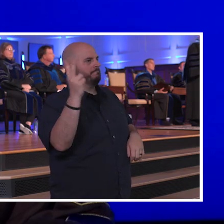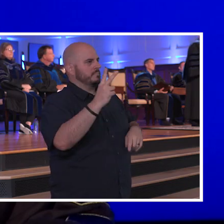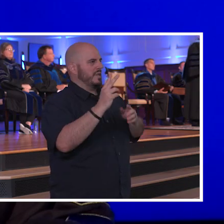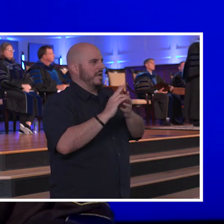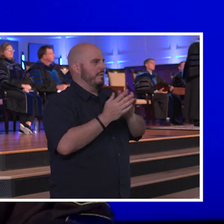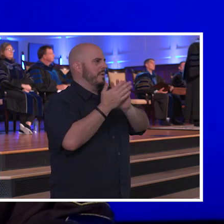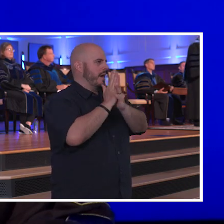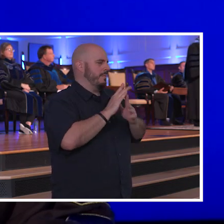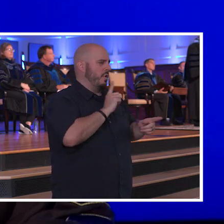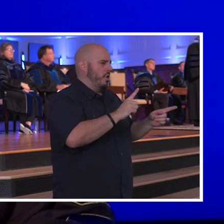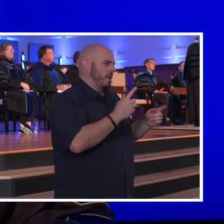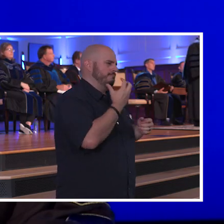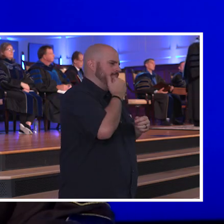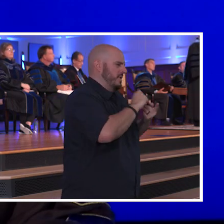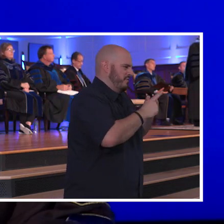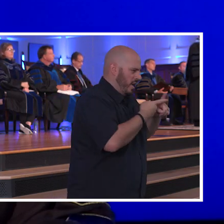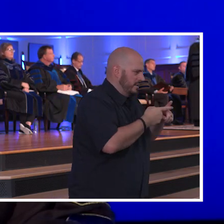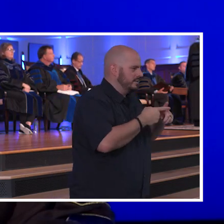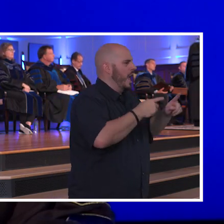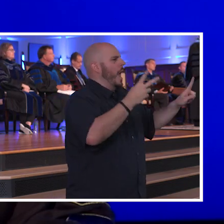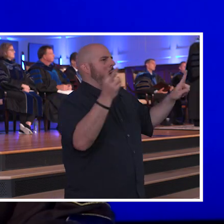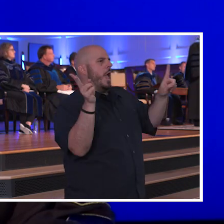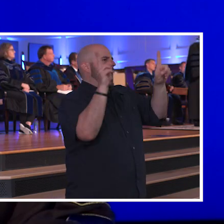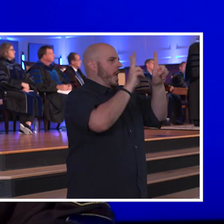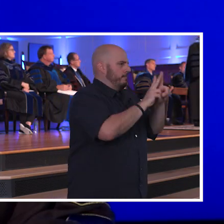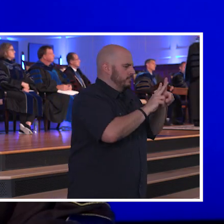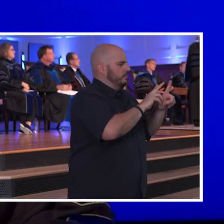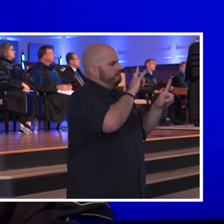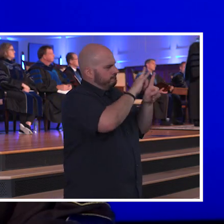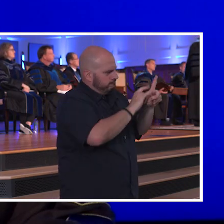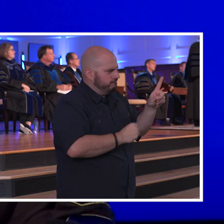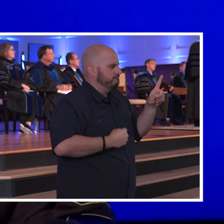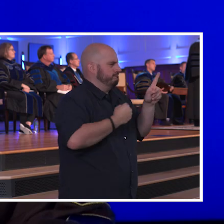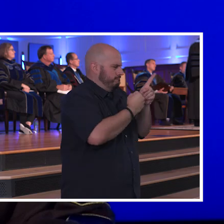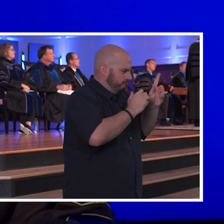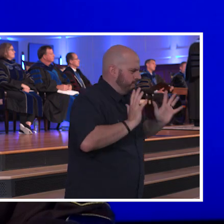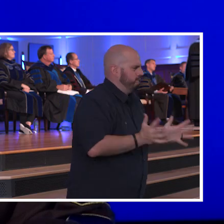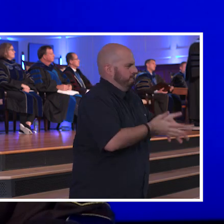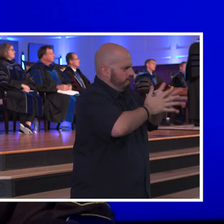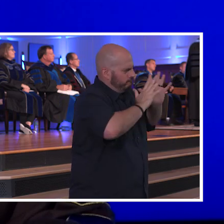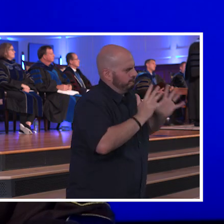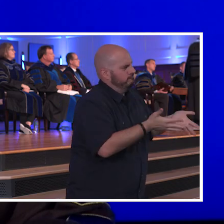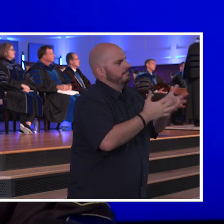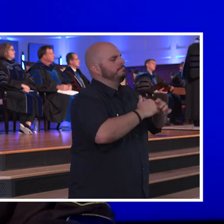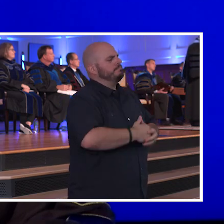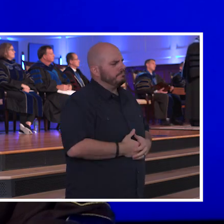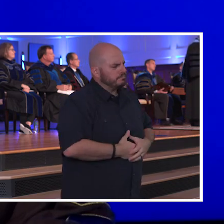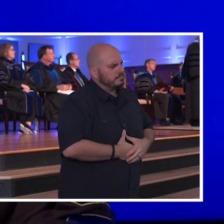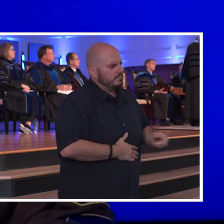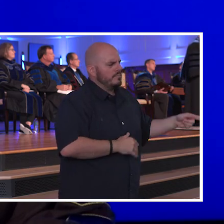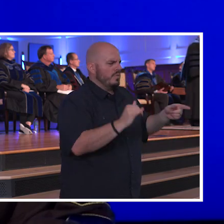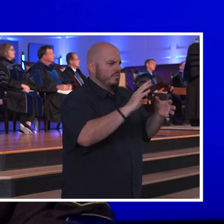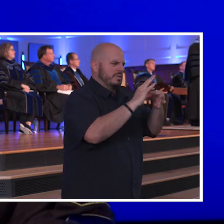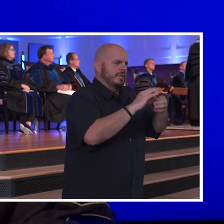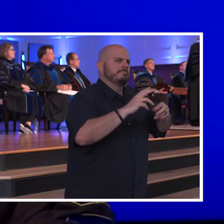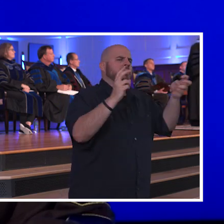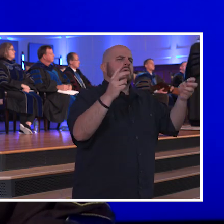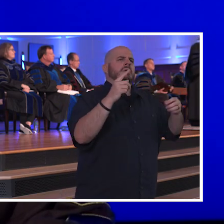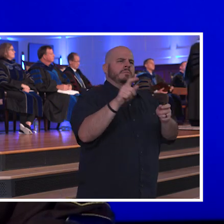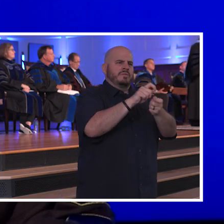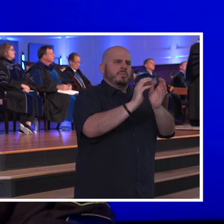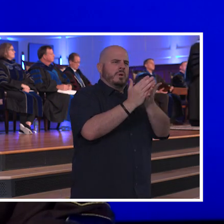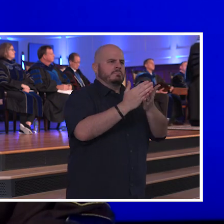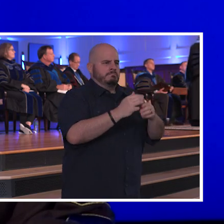hers, came alongside of her to love her and encourage her. She also says that a particular book, In My